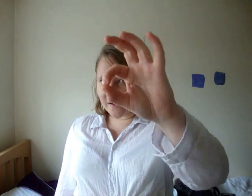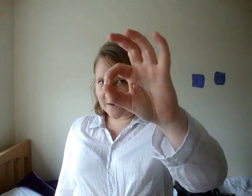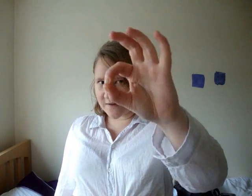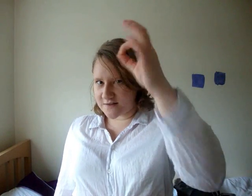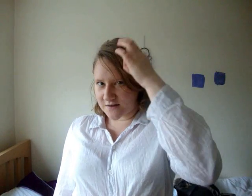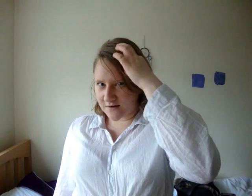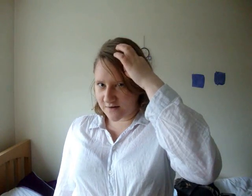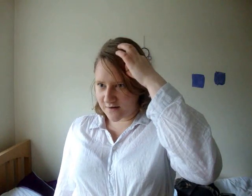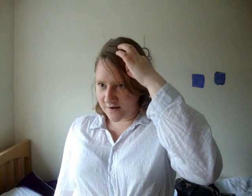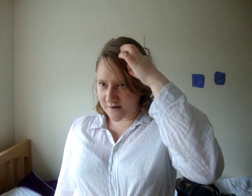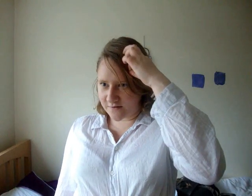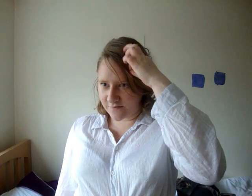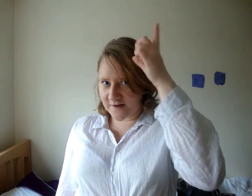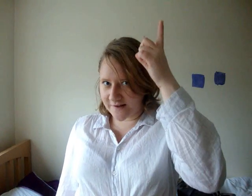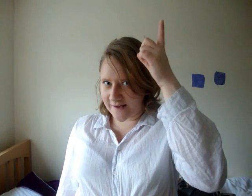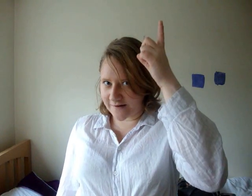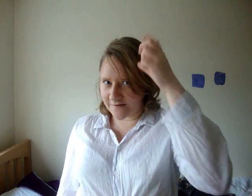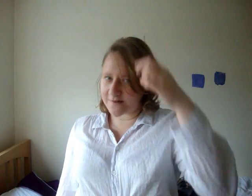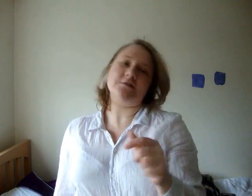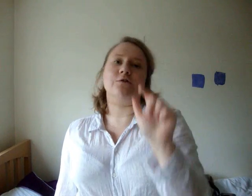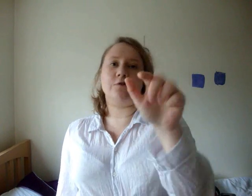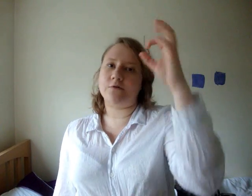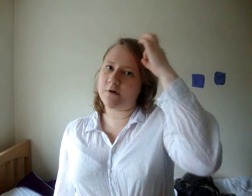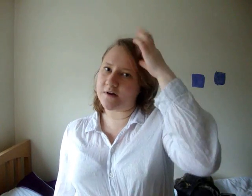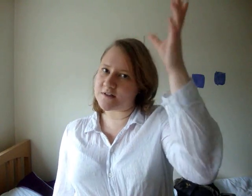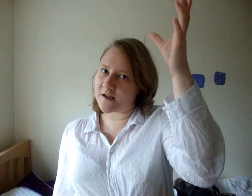like this, and then flick your head. So you understand?